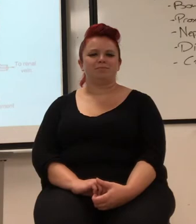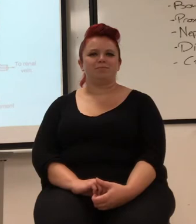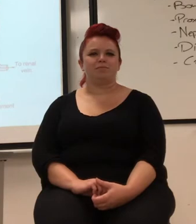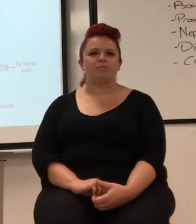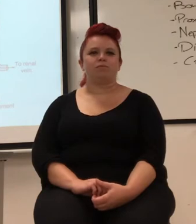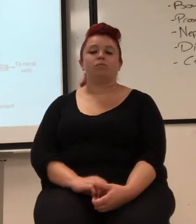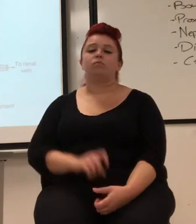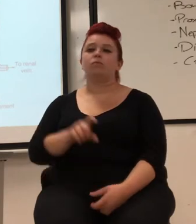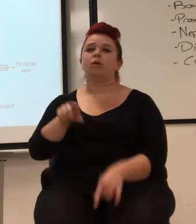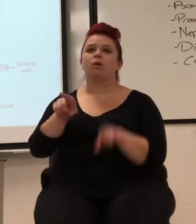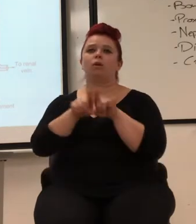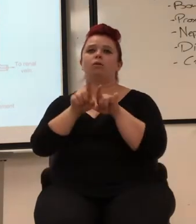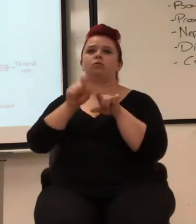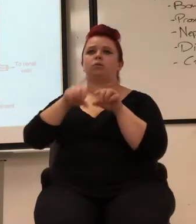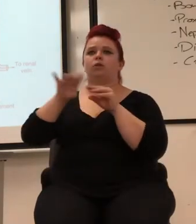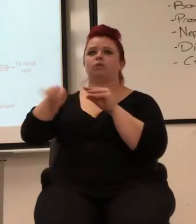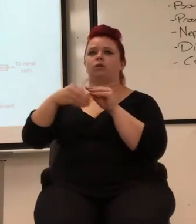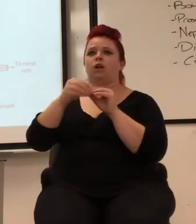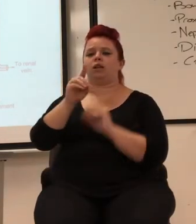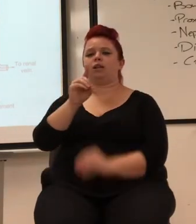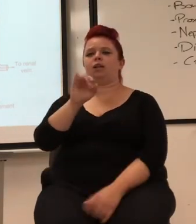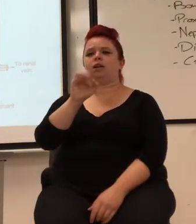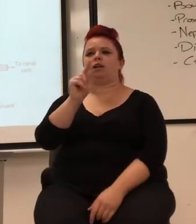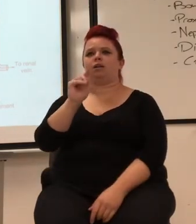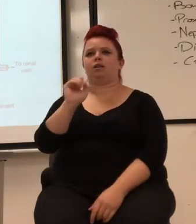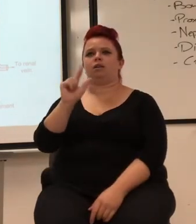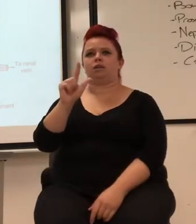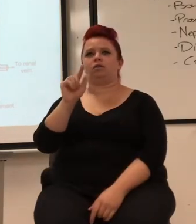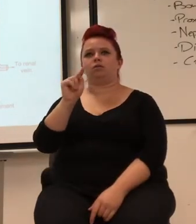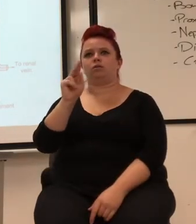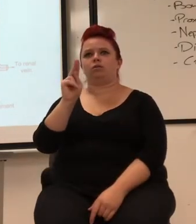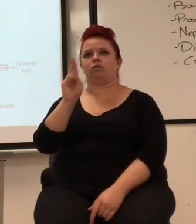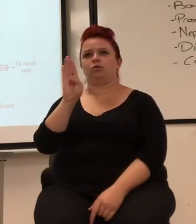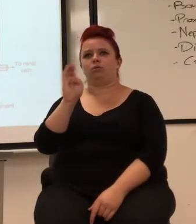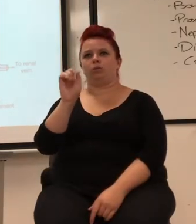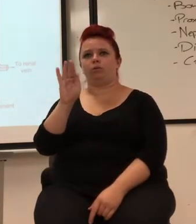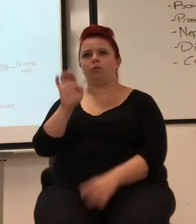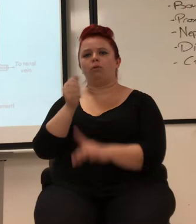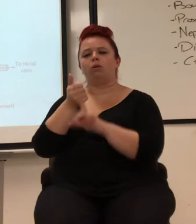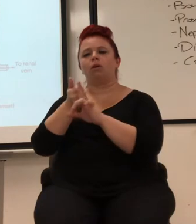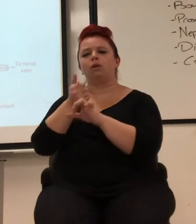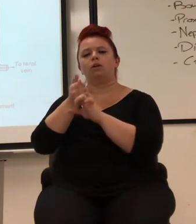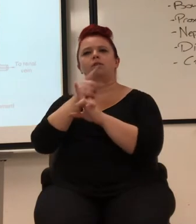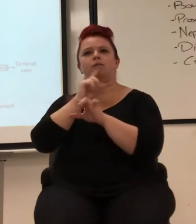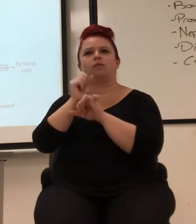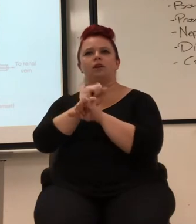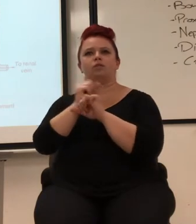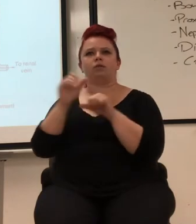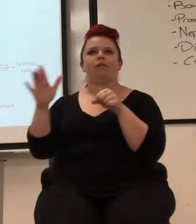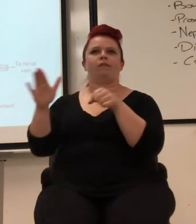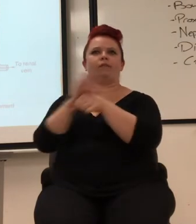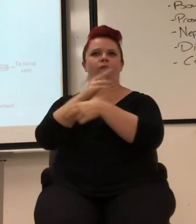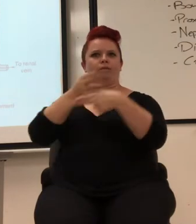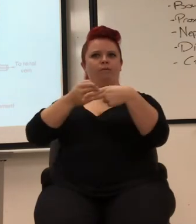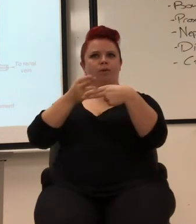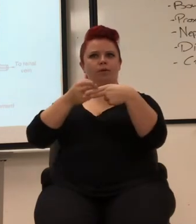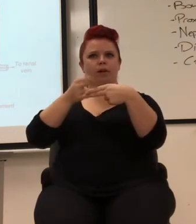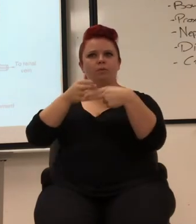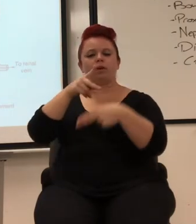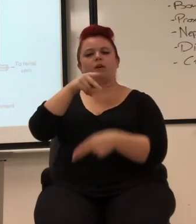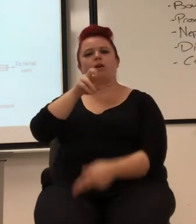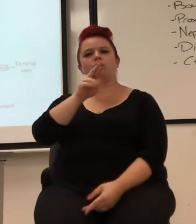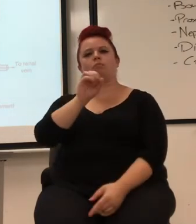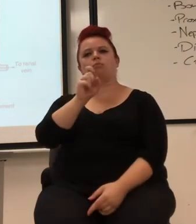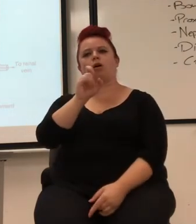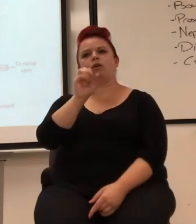Well, I should also say that the distal tubule is actually fully named proximal convoluted tubule,